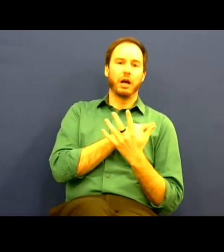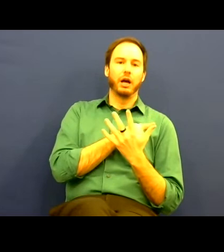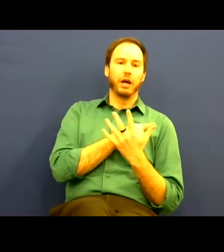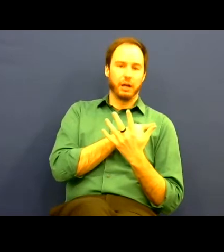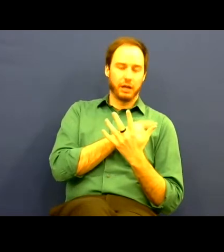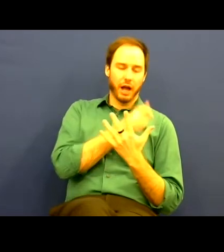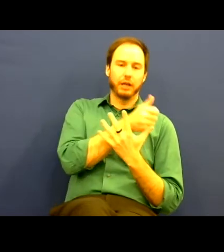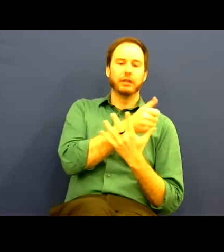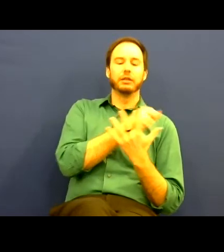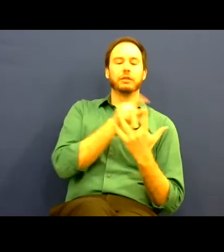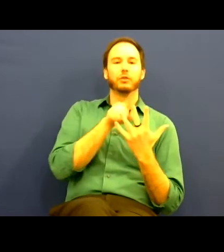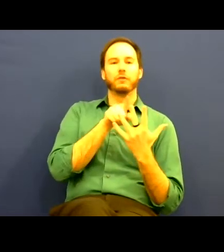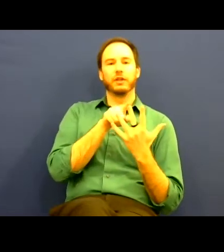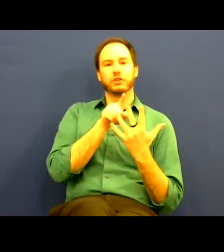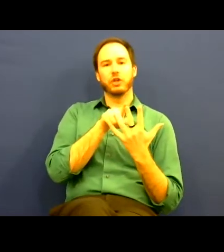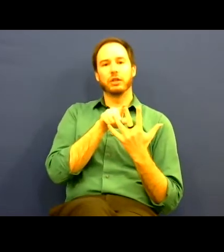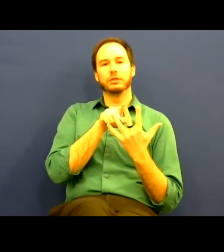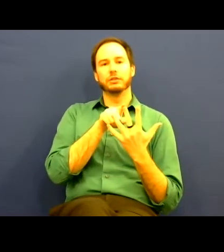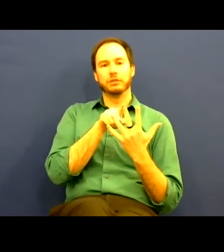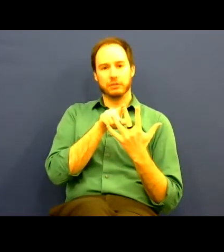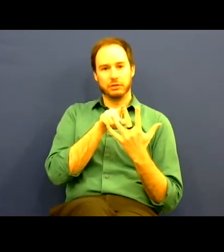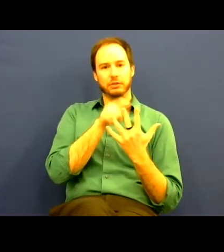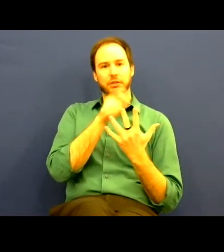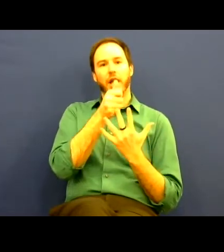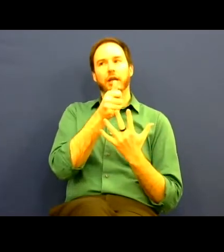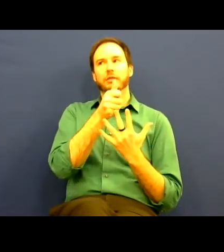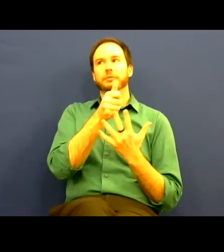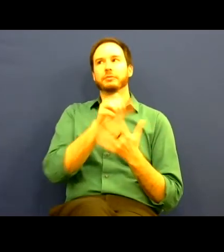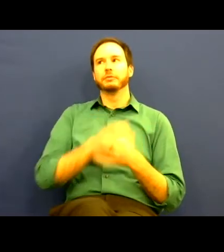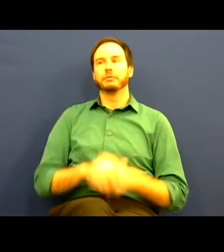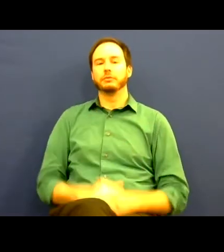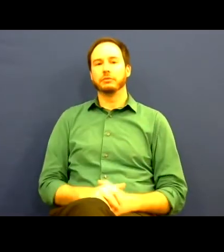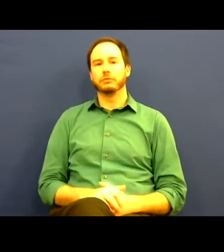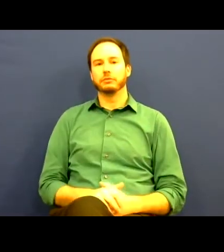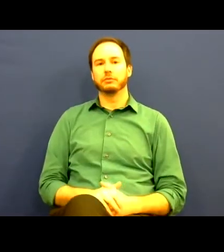Belanca, Aye. Supervisor Schultz. Aye.